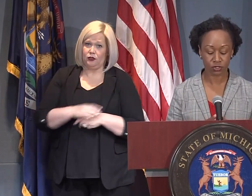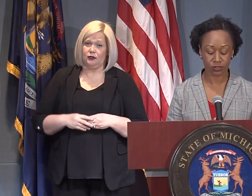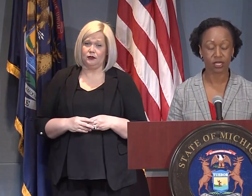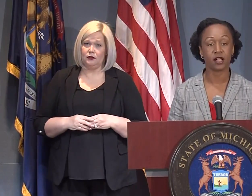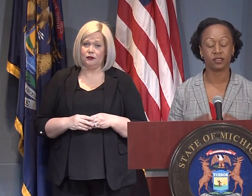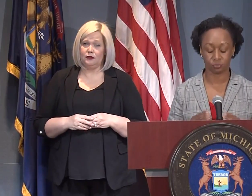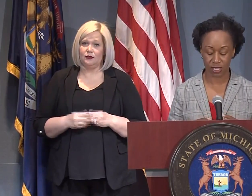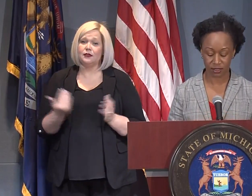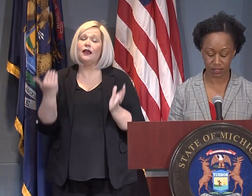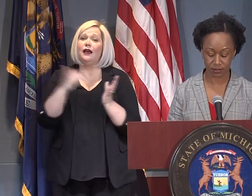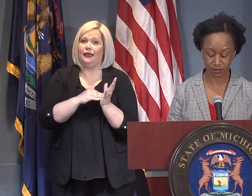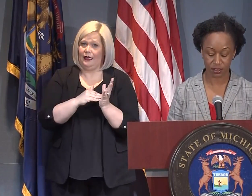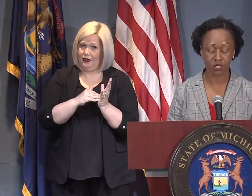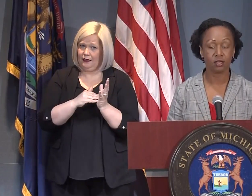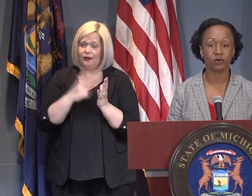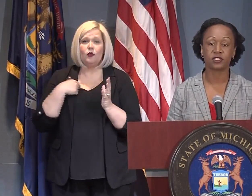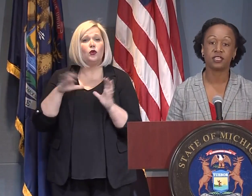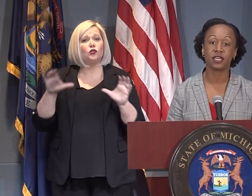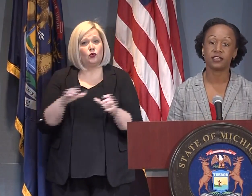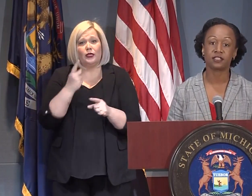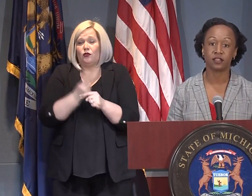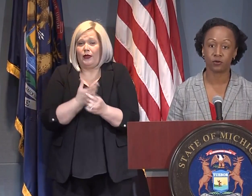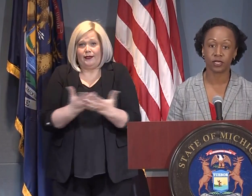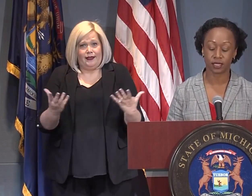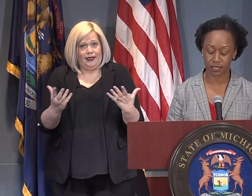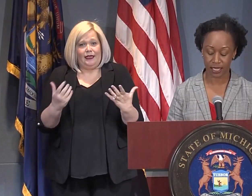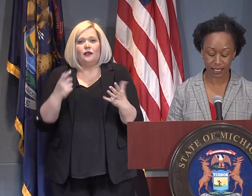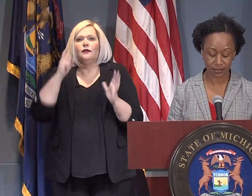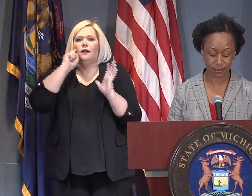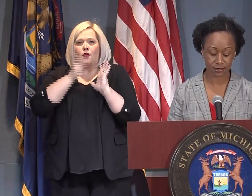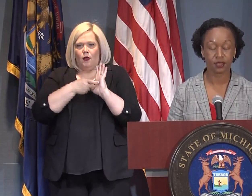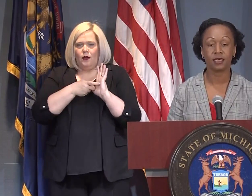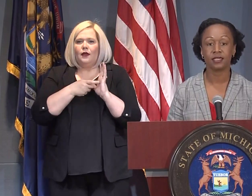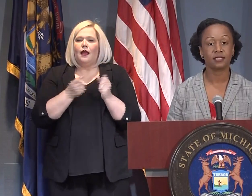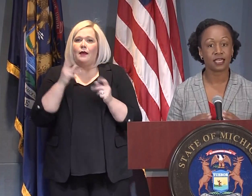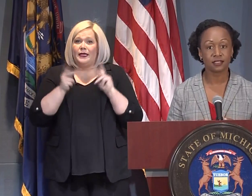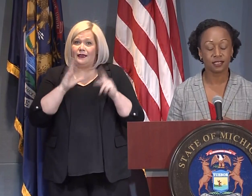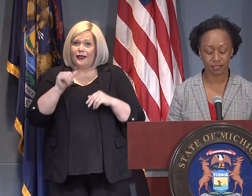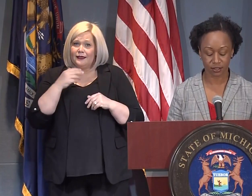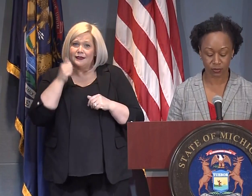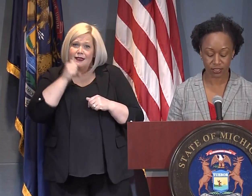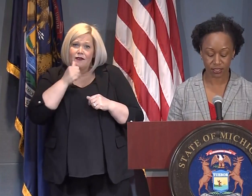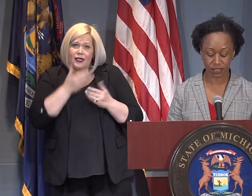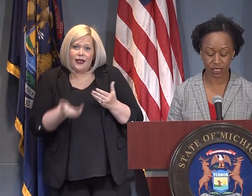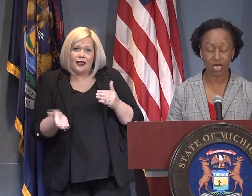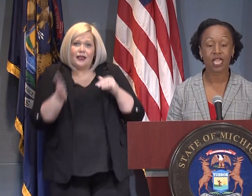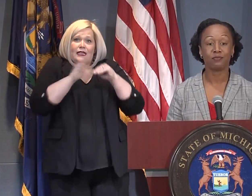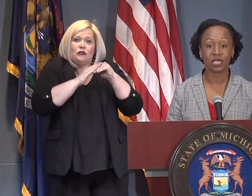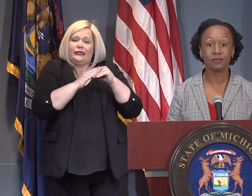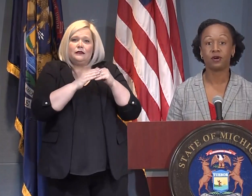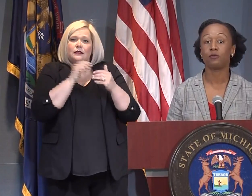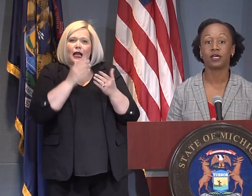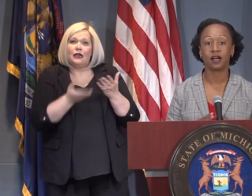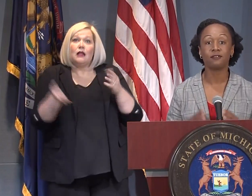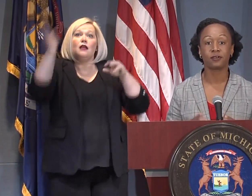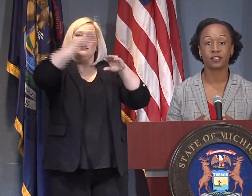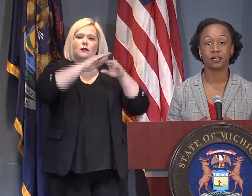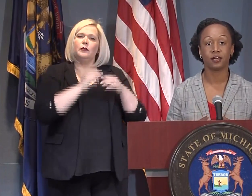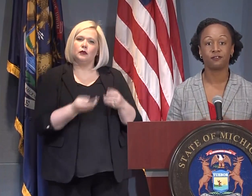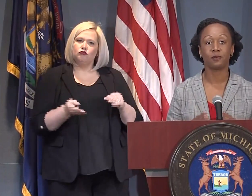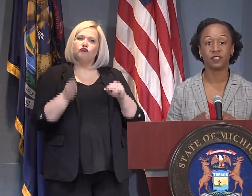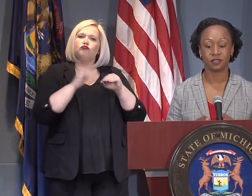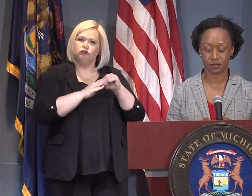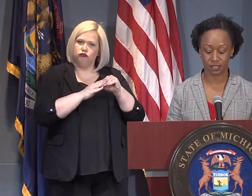all doing the right things. We're seeing a slowing in cases, testing is increasing, and people are